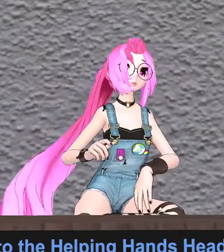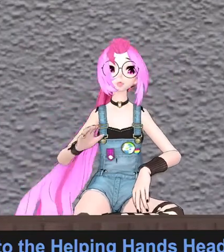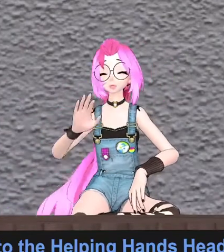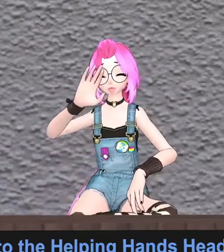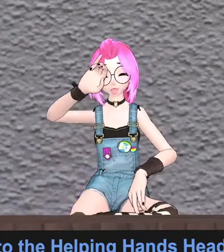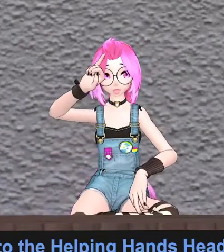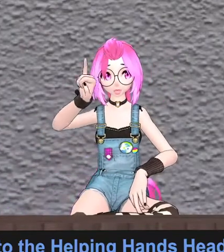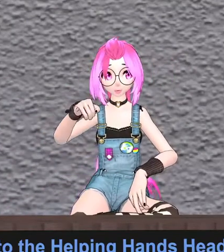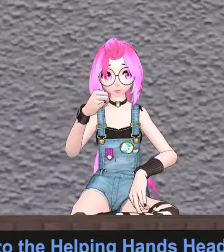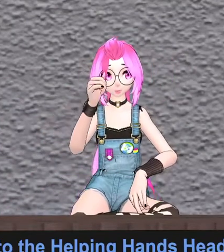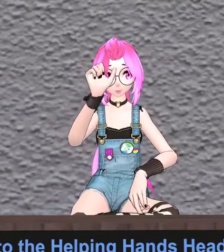Next one.